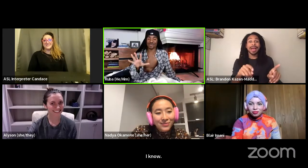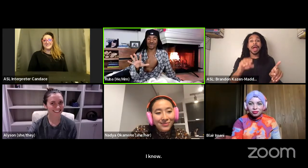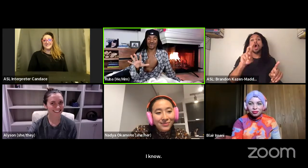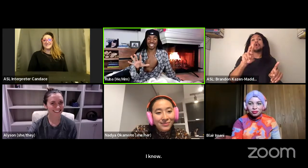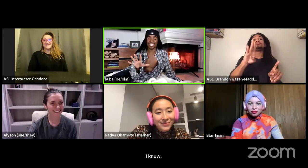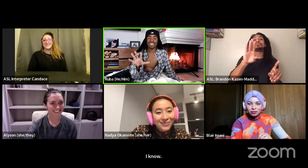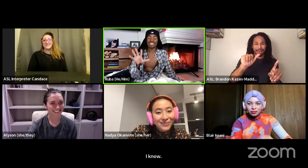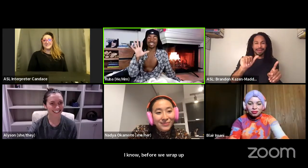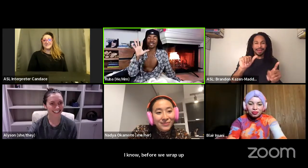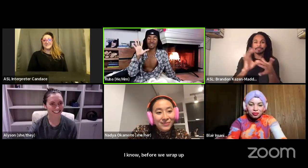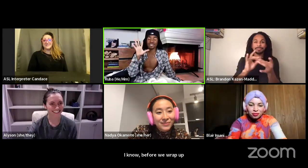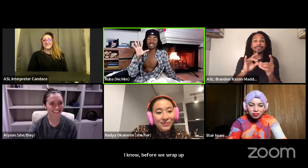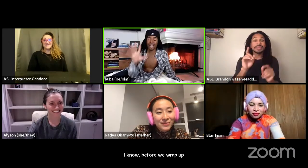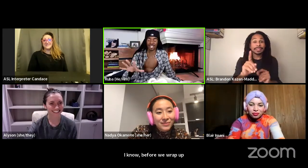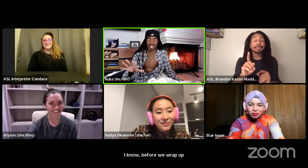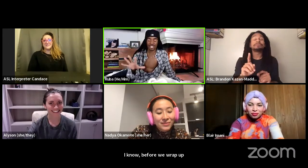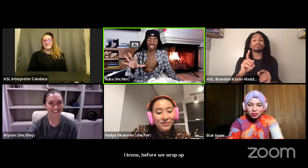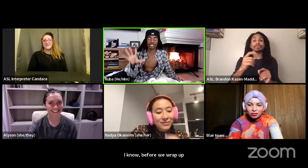I just have to say this real quick.